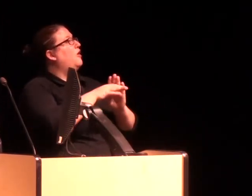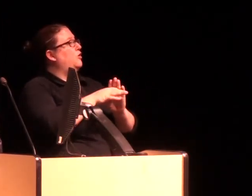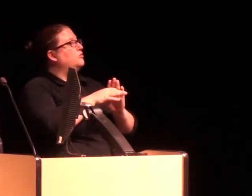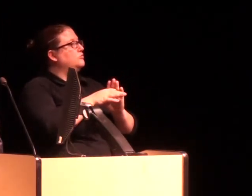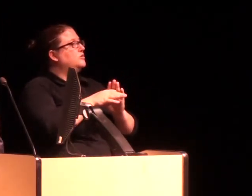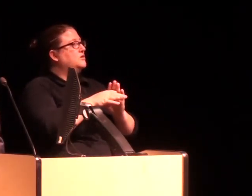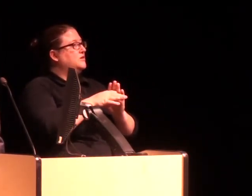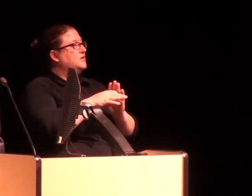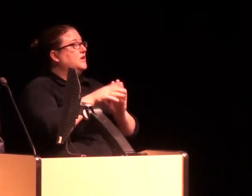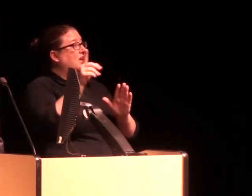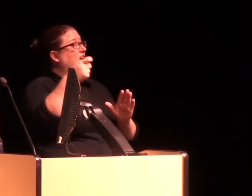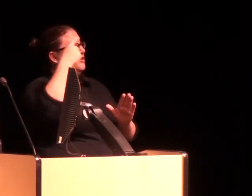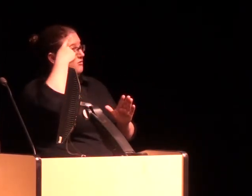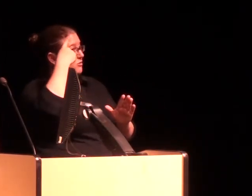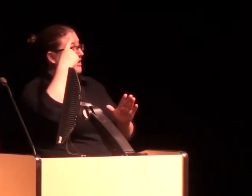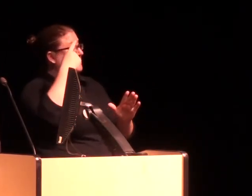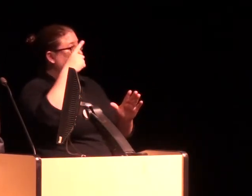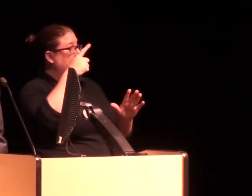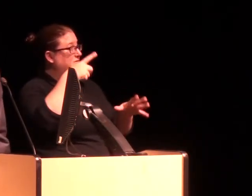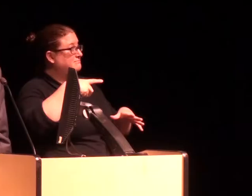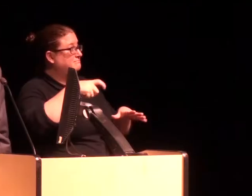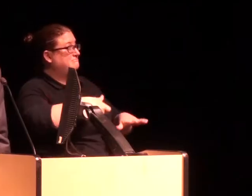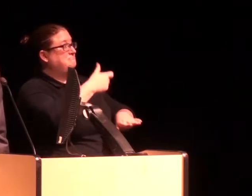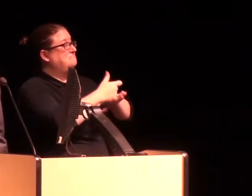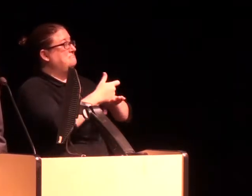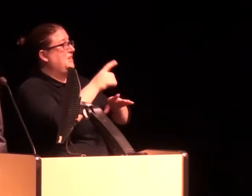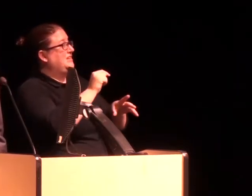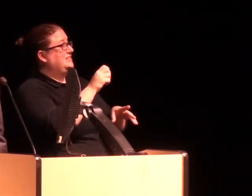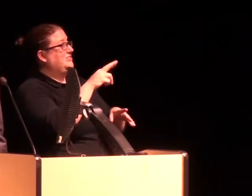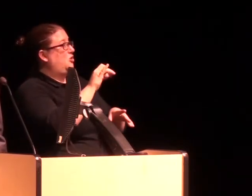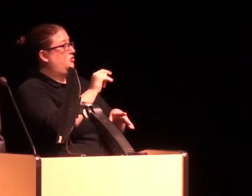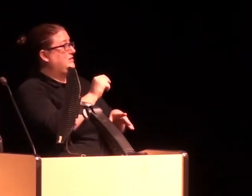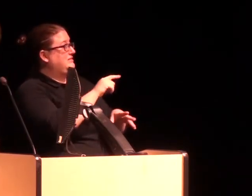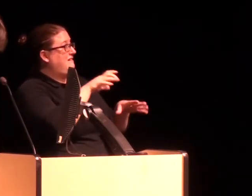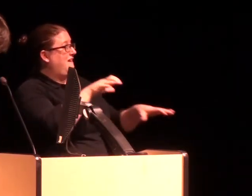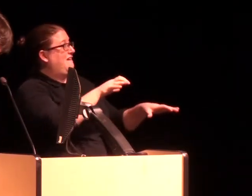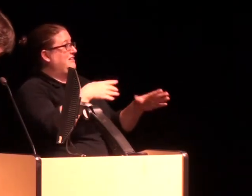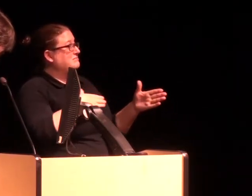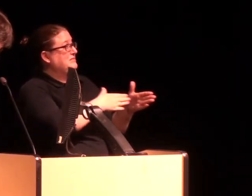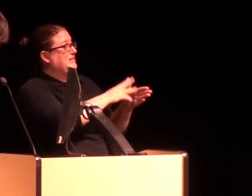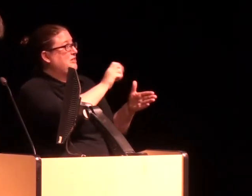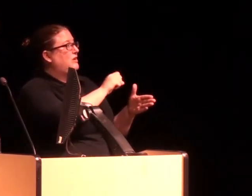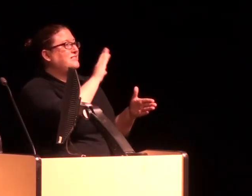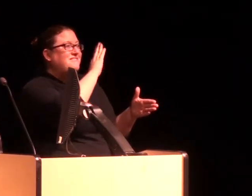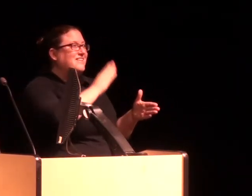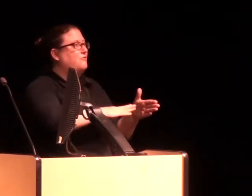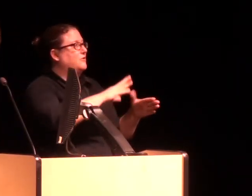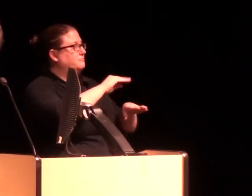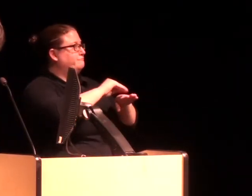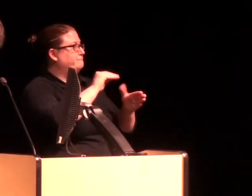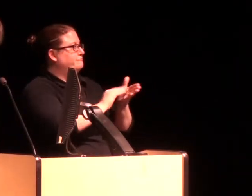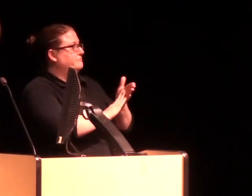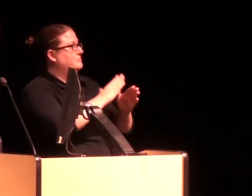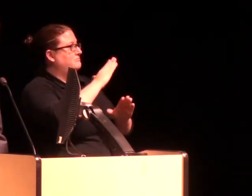made a terrorist act against the United States and never was in the list of the state sponsor of terrorism. This